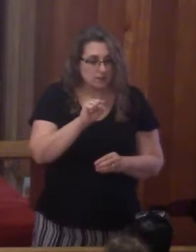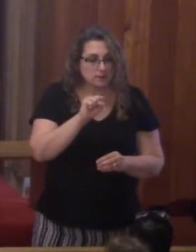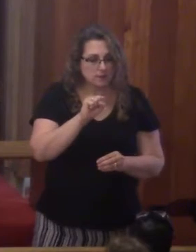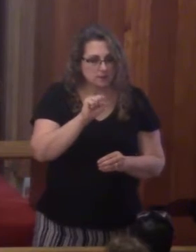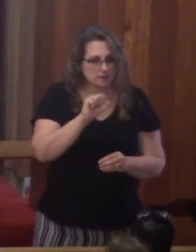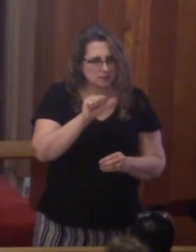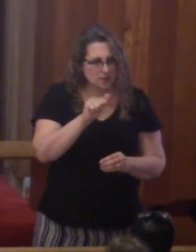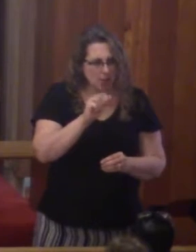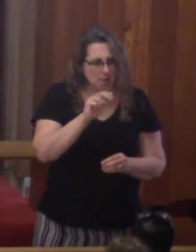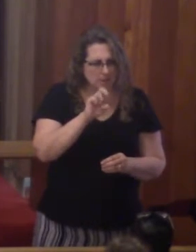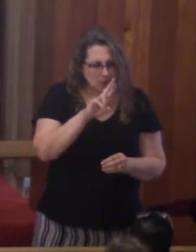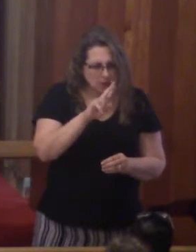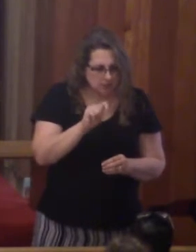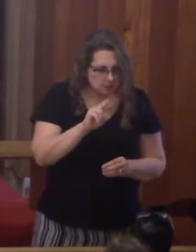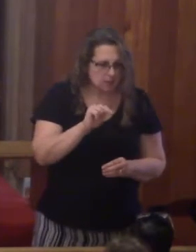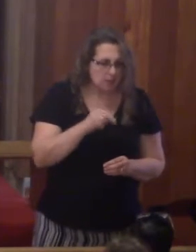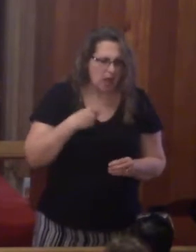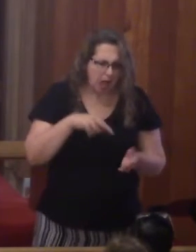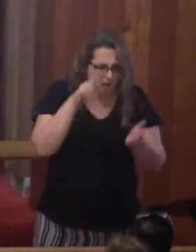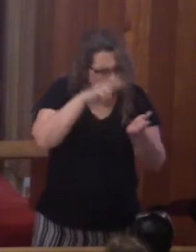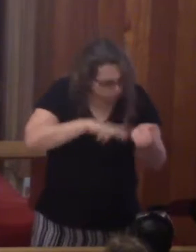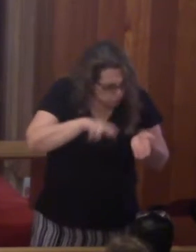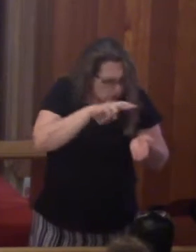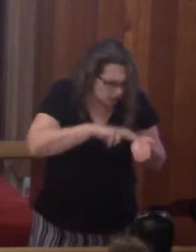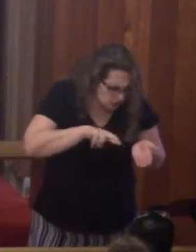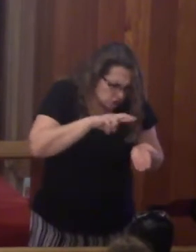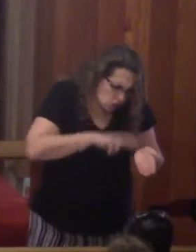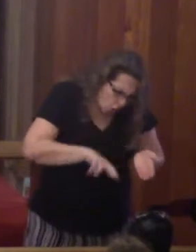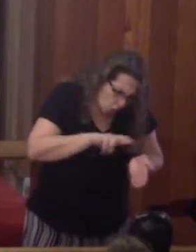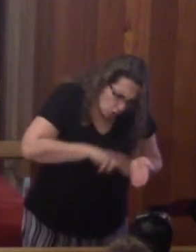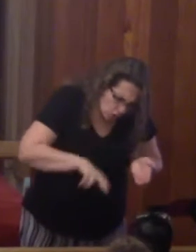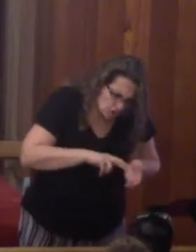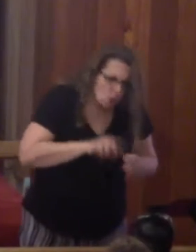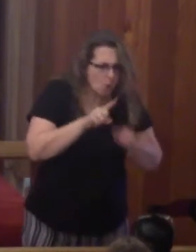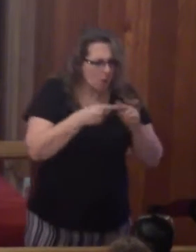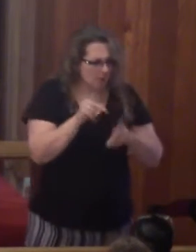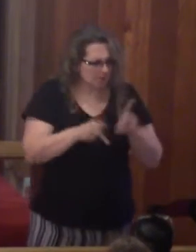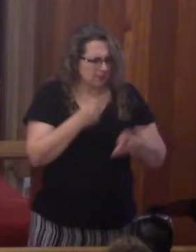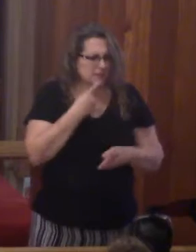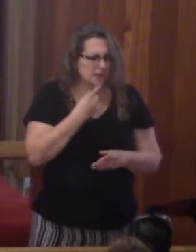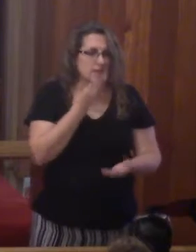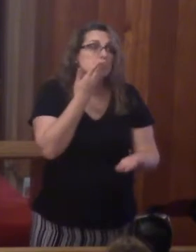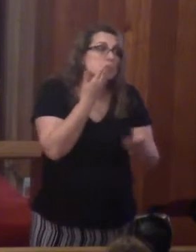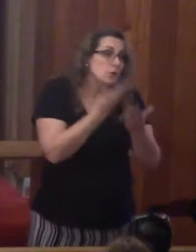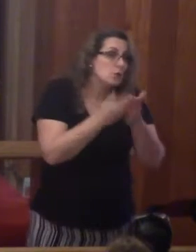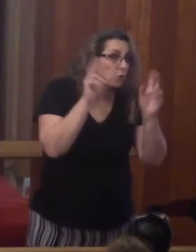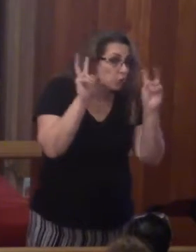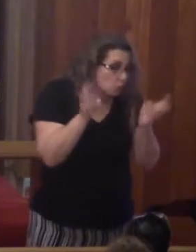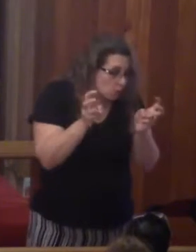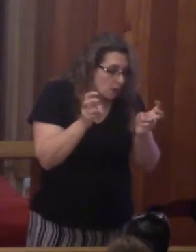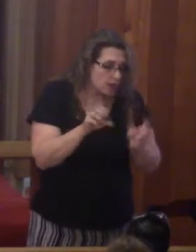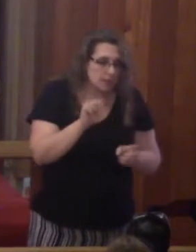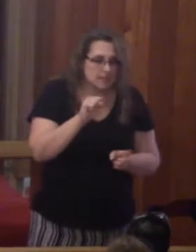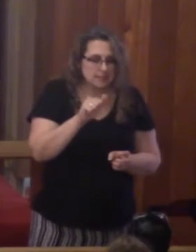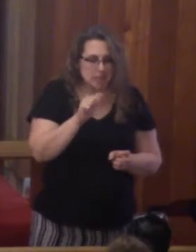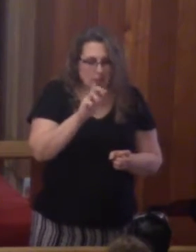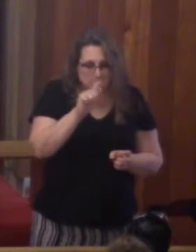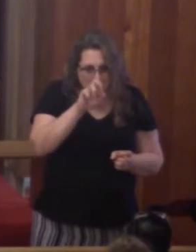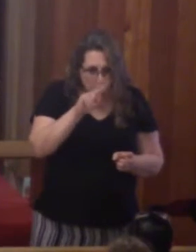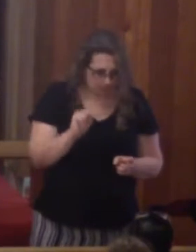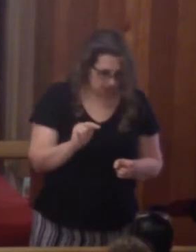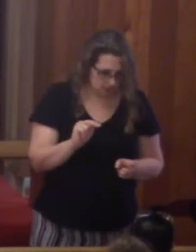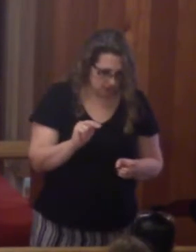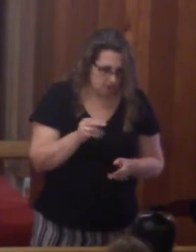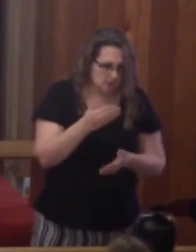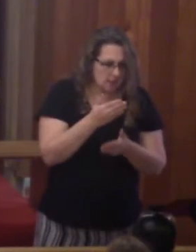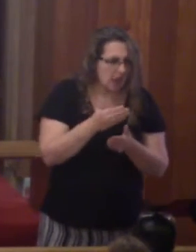the Good Samaritan, so I researched that for like hours this week. When did people start calling him the Good Samaritan? And I couldn't find it. Somewhere